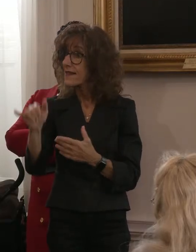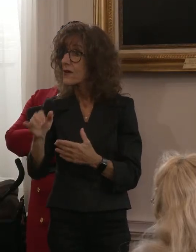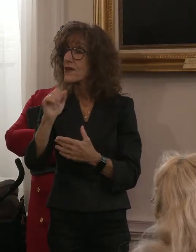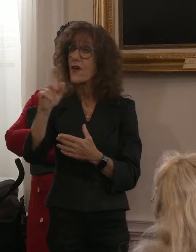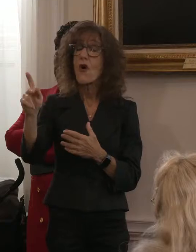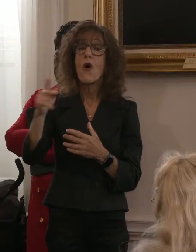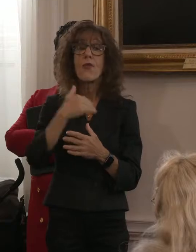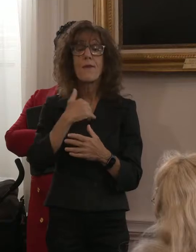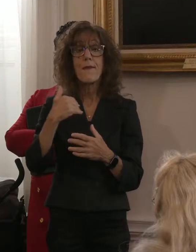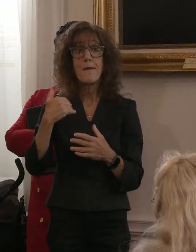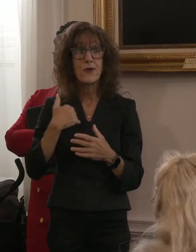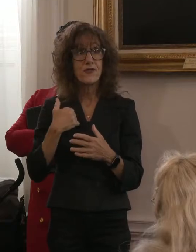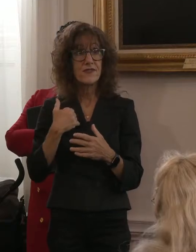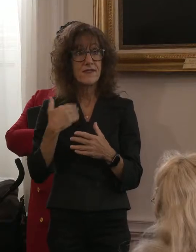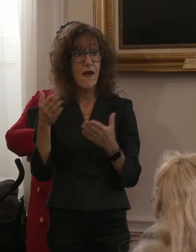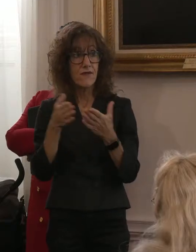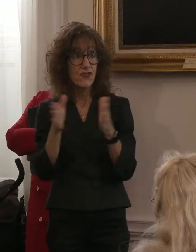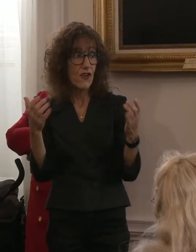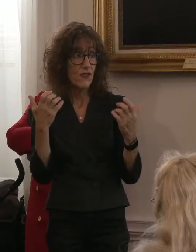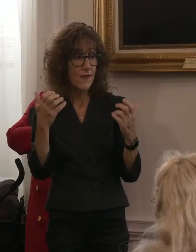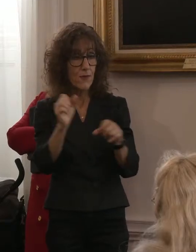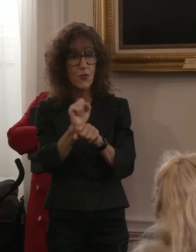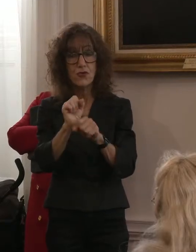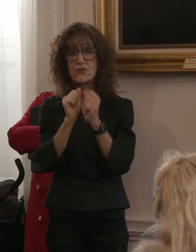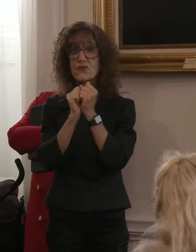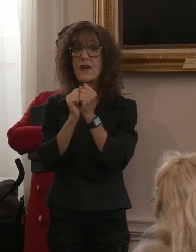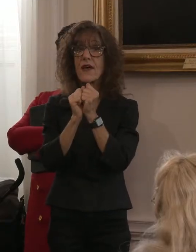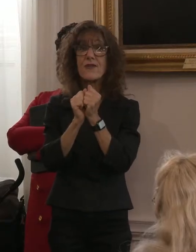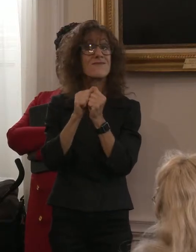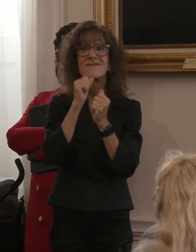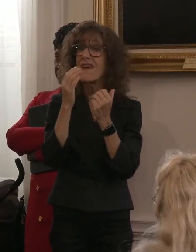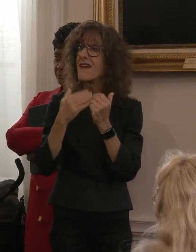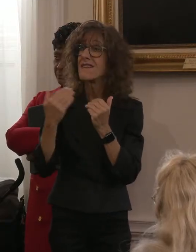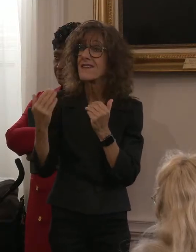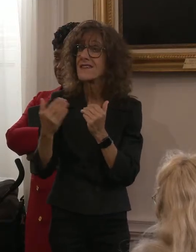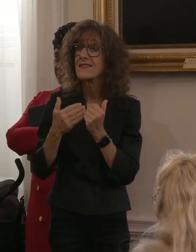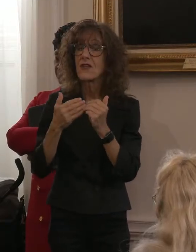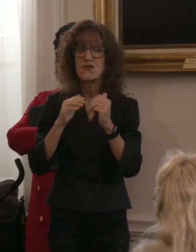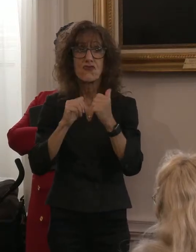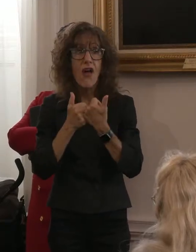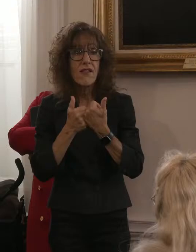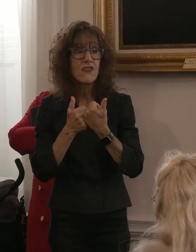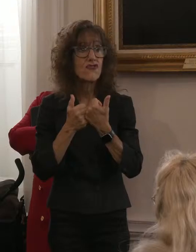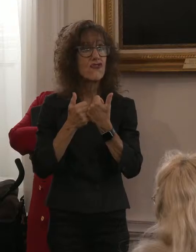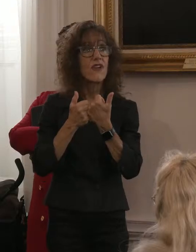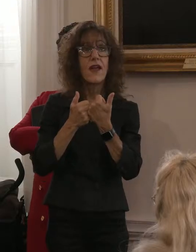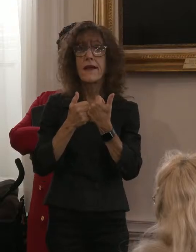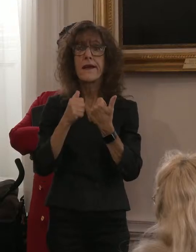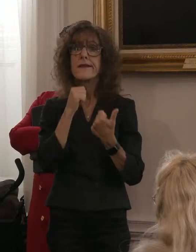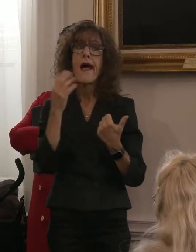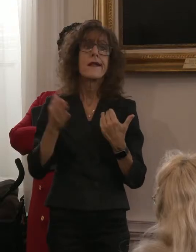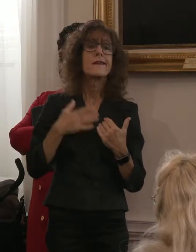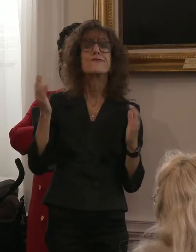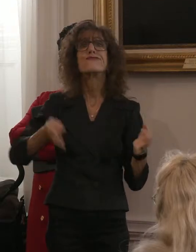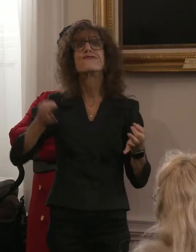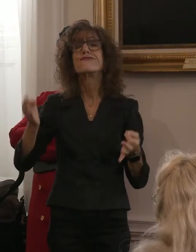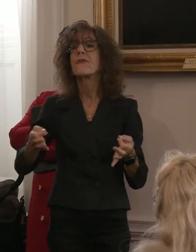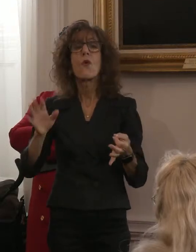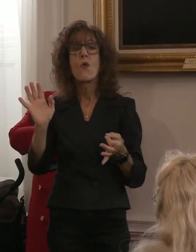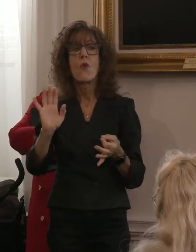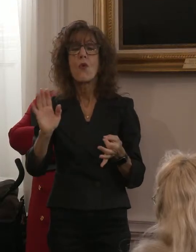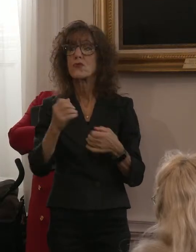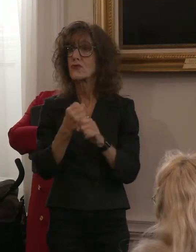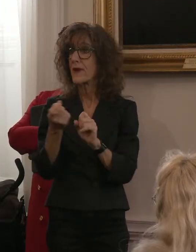of the General Assembly who worked together. This was not easy. It was challenging. There was not a single easy decision as part of how to make